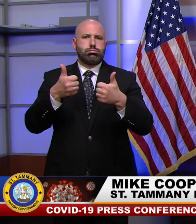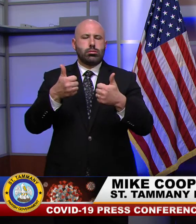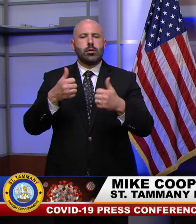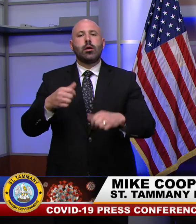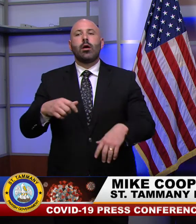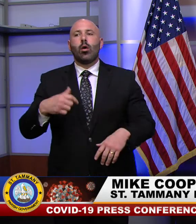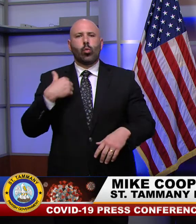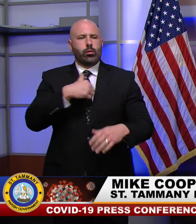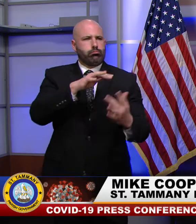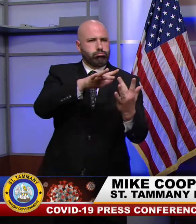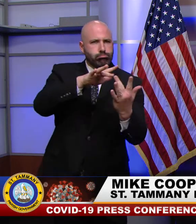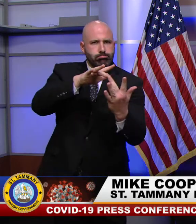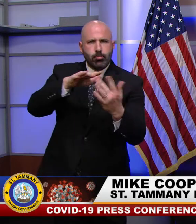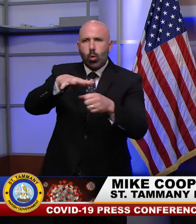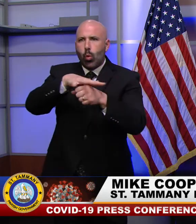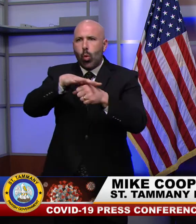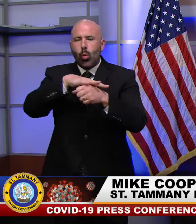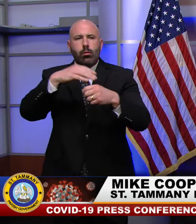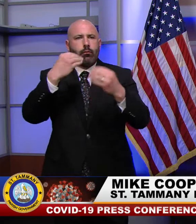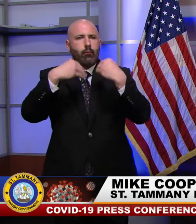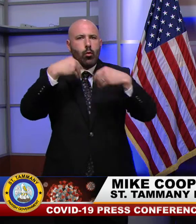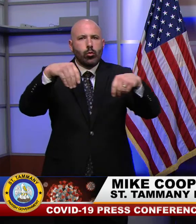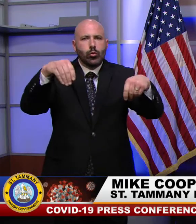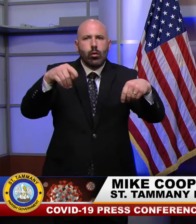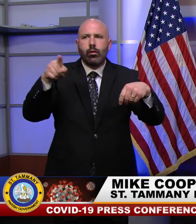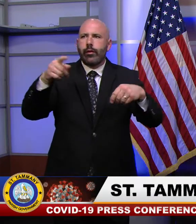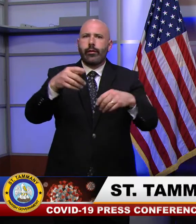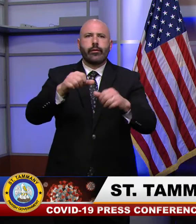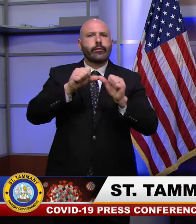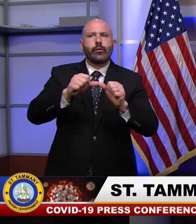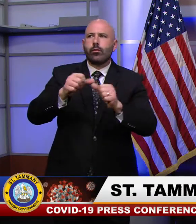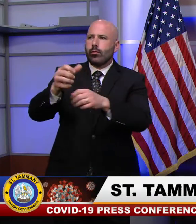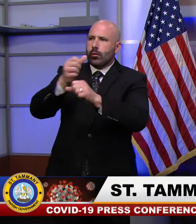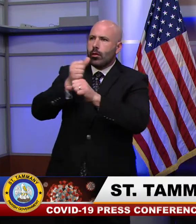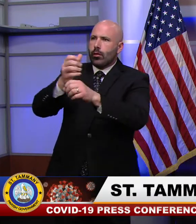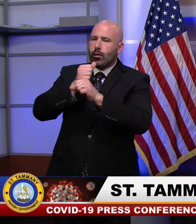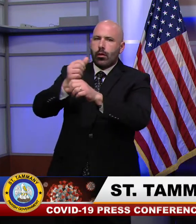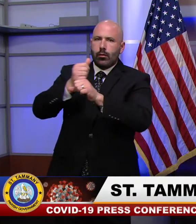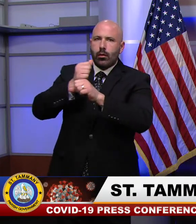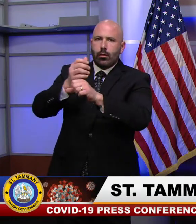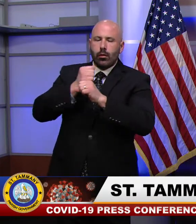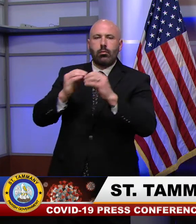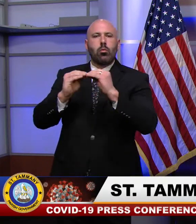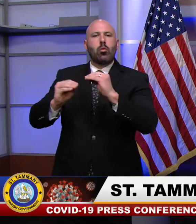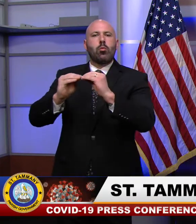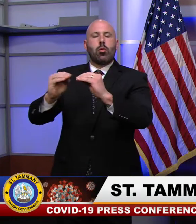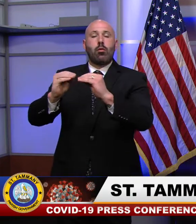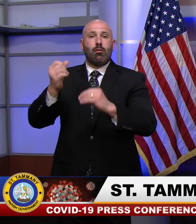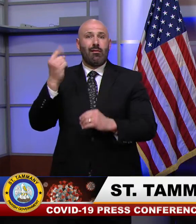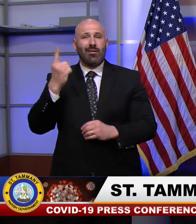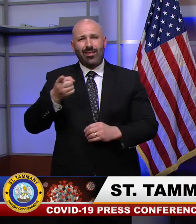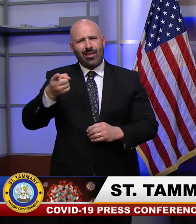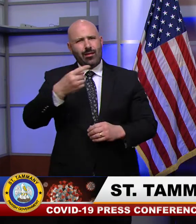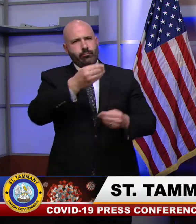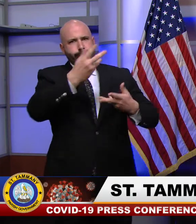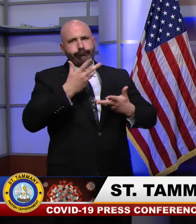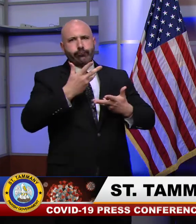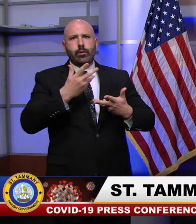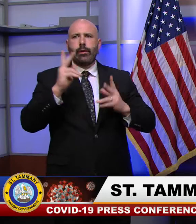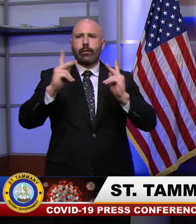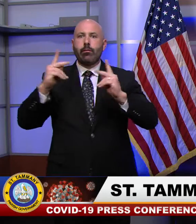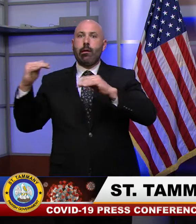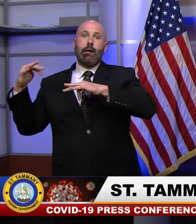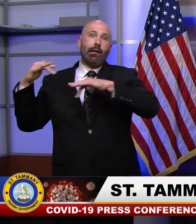they are continuing to get supplies. However, they are reporting that people are purchasing more than they